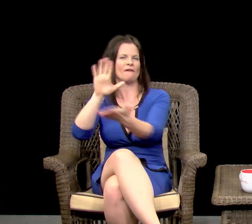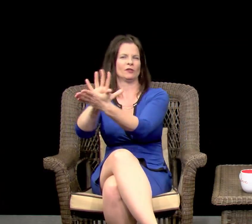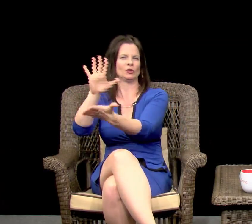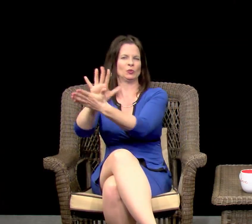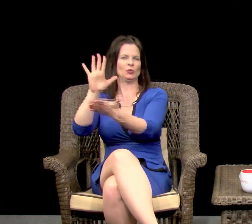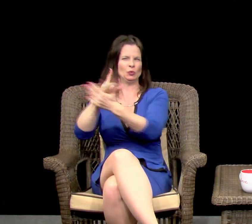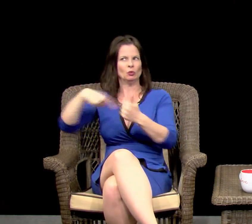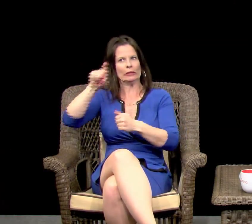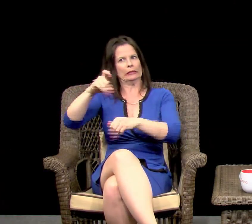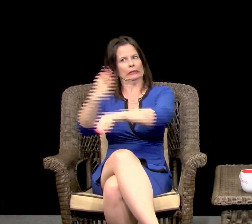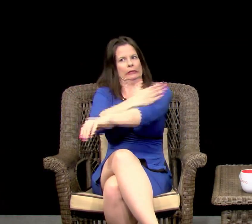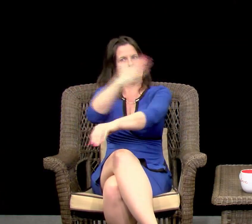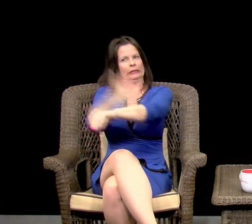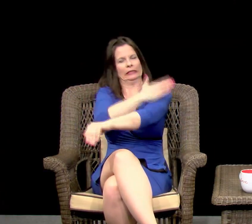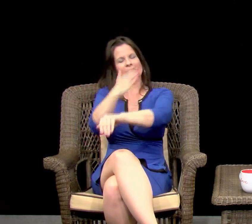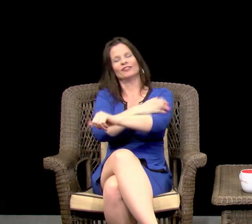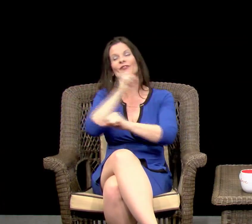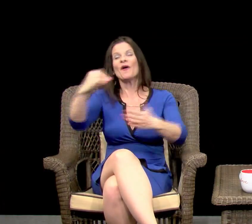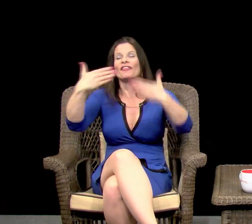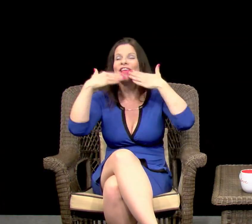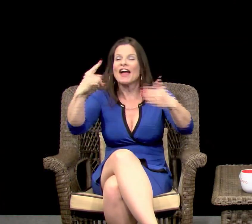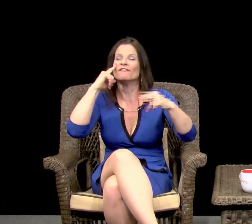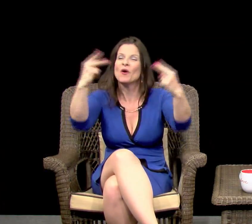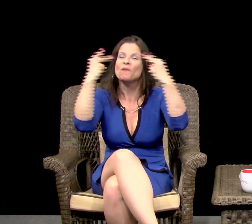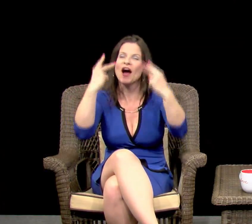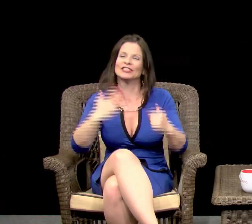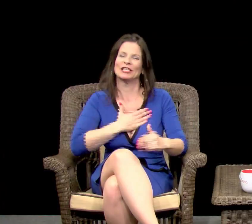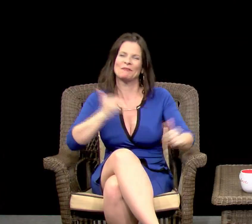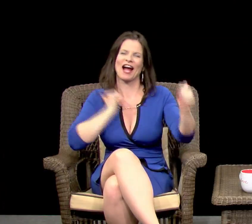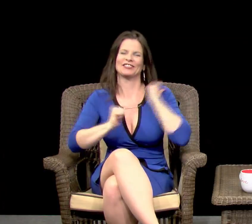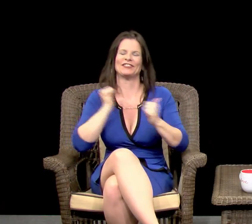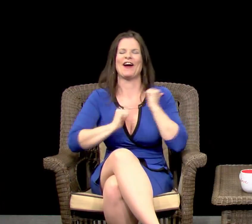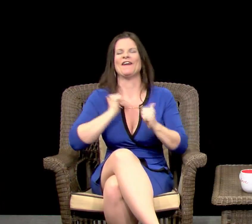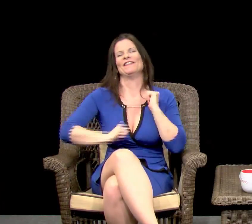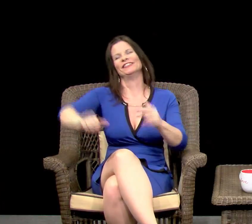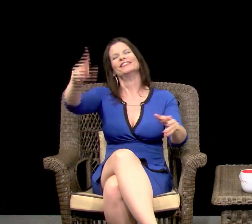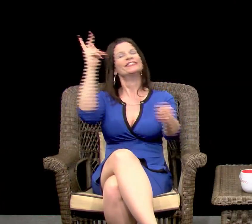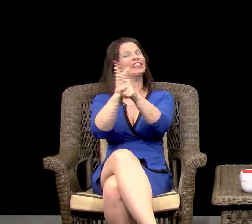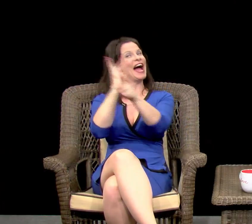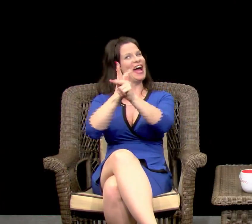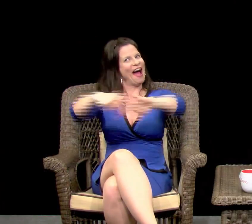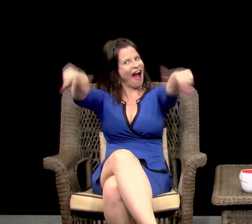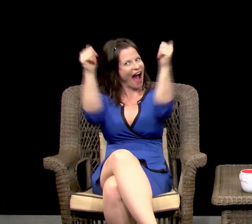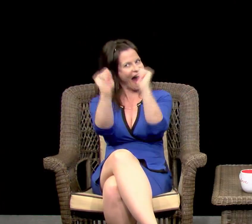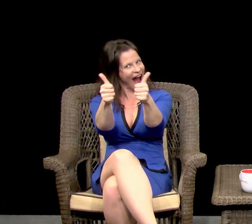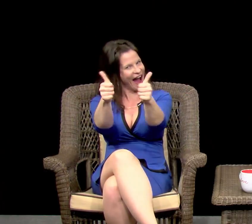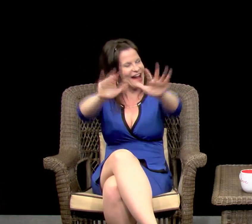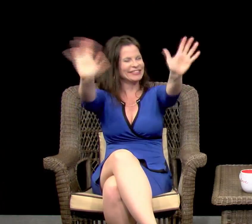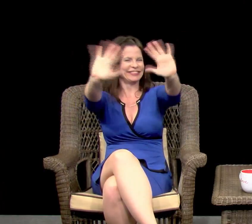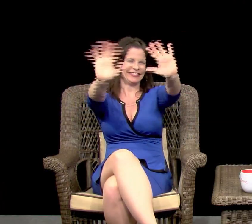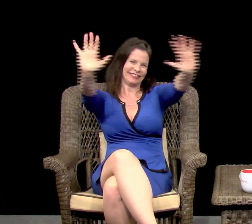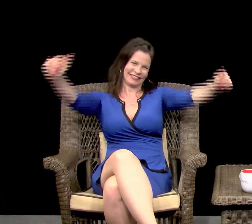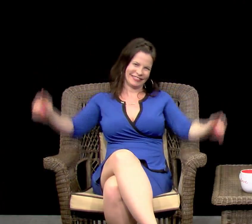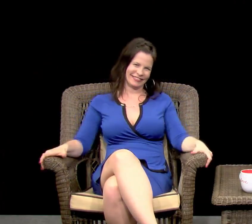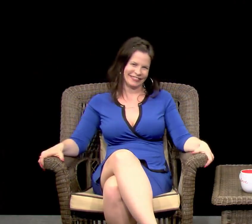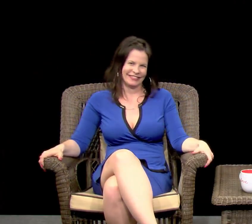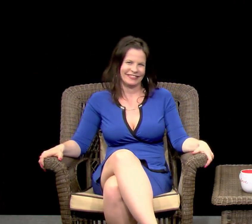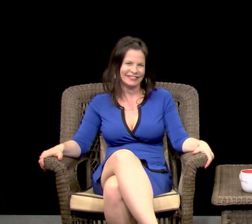more people who are willing to donate to deaf schools. So I want to say thank you for watching my show, and take care, everyone.